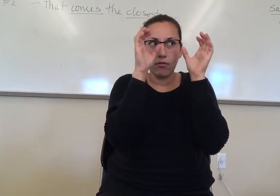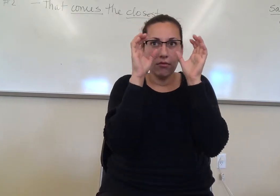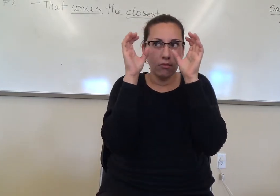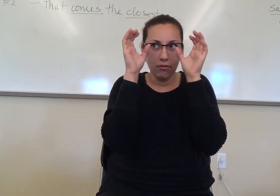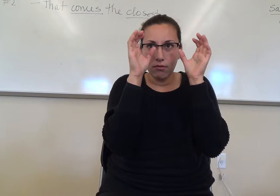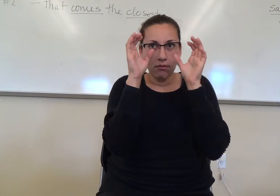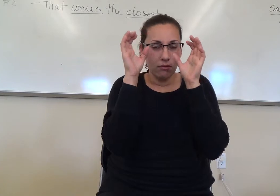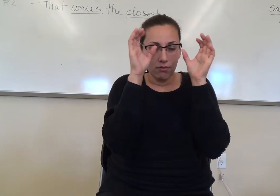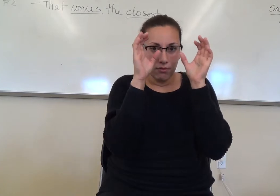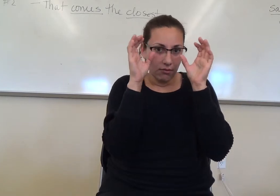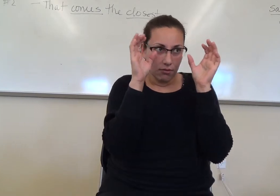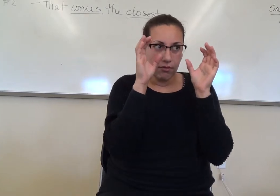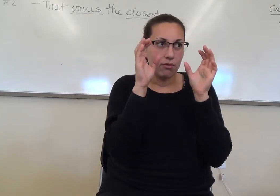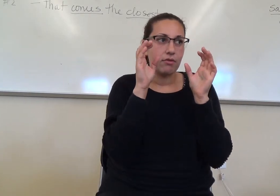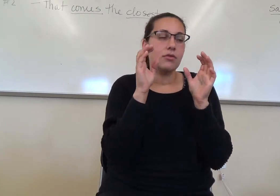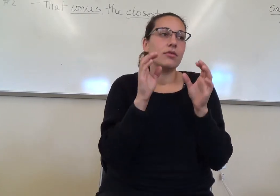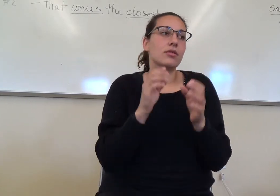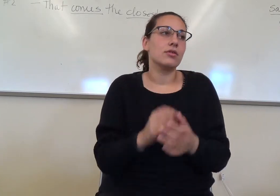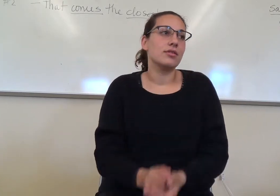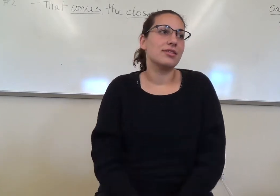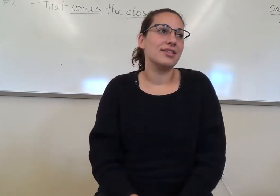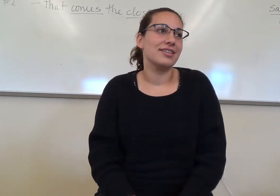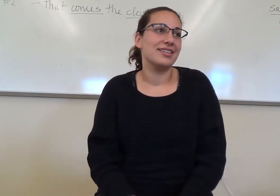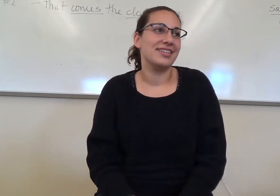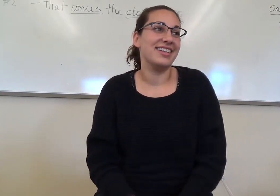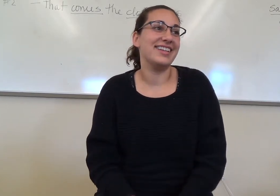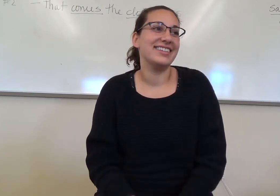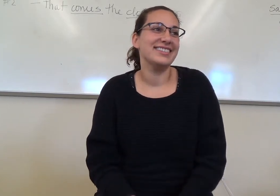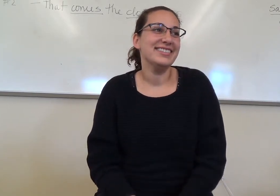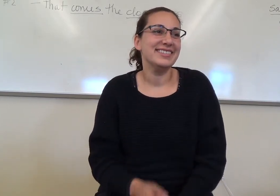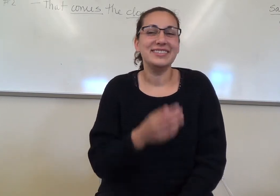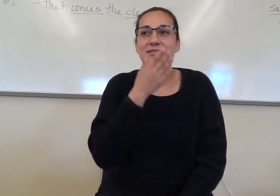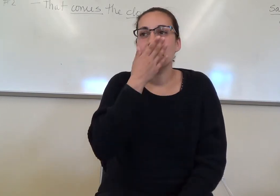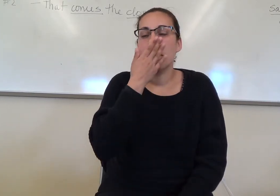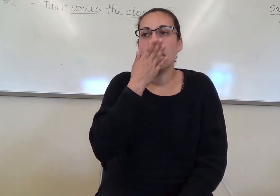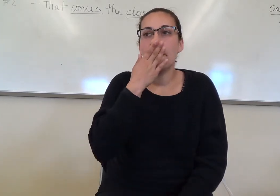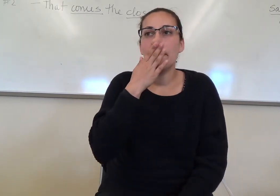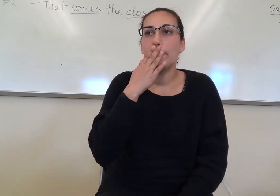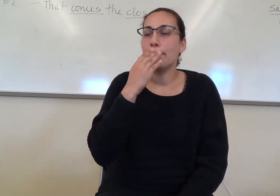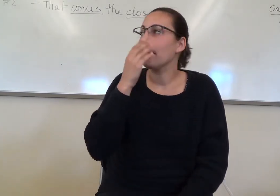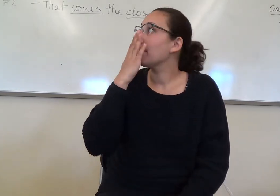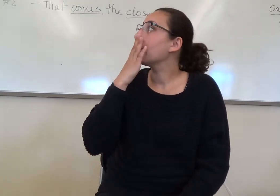disorders, yeah, difficulty sleeping, disorders. So yeah, topic is